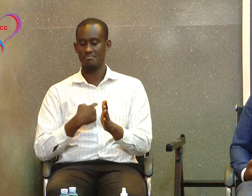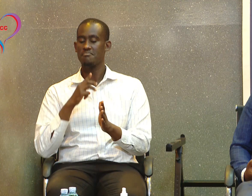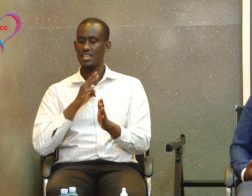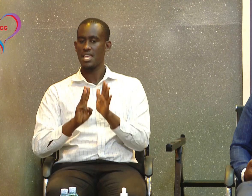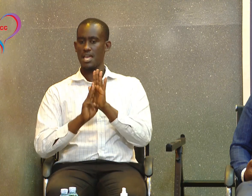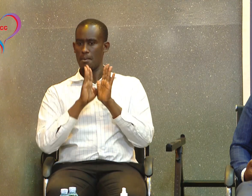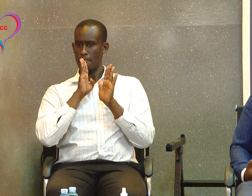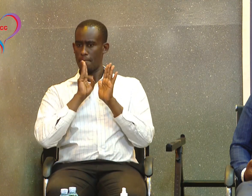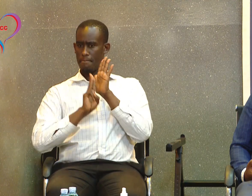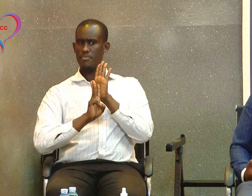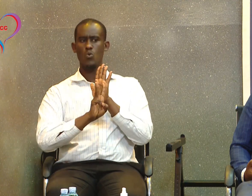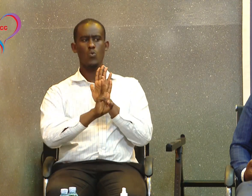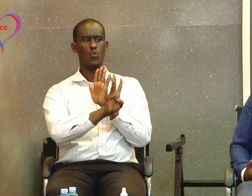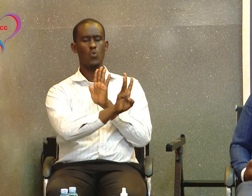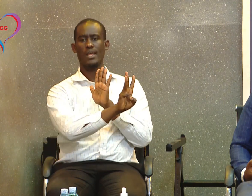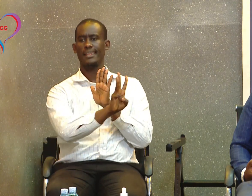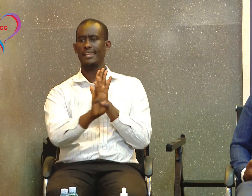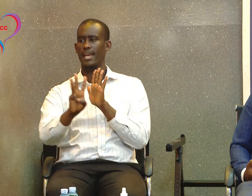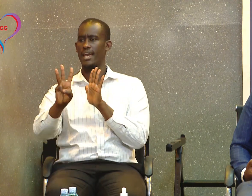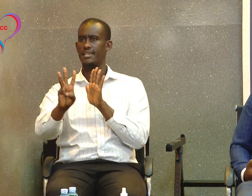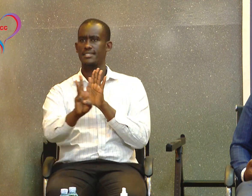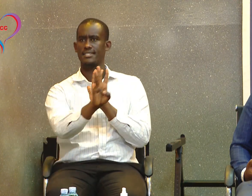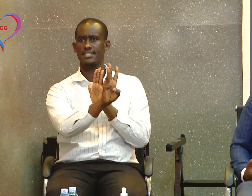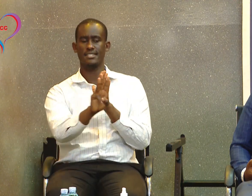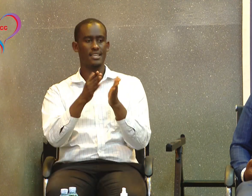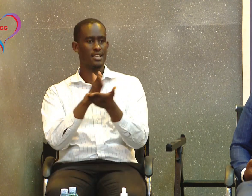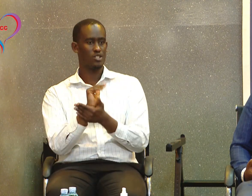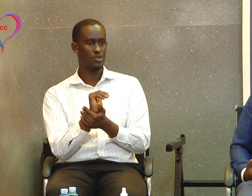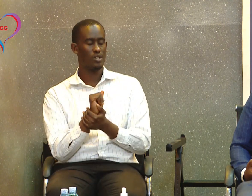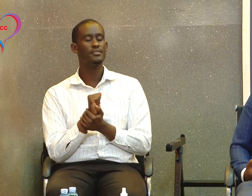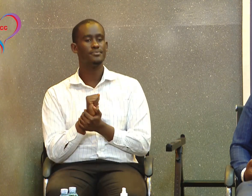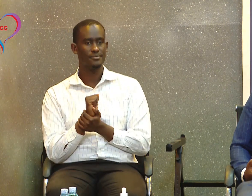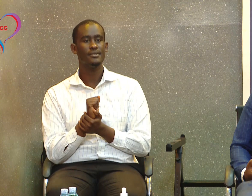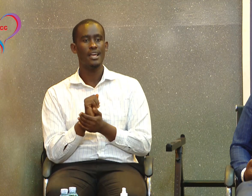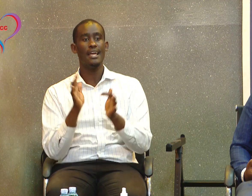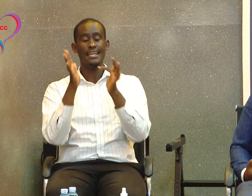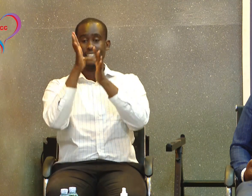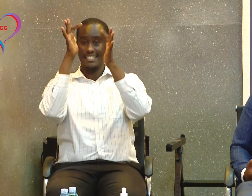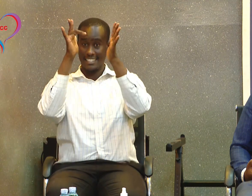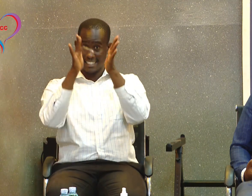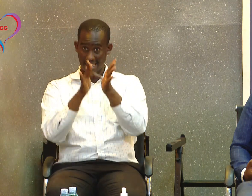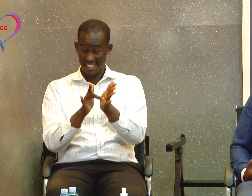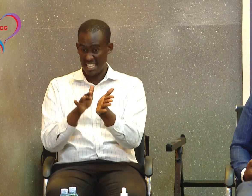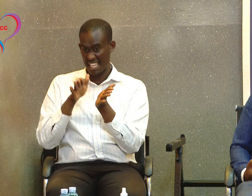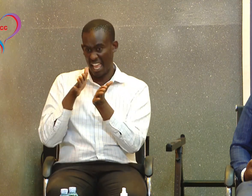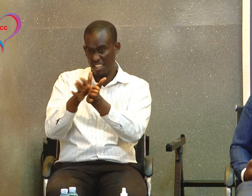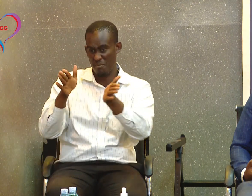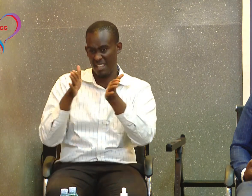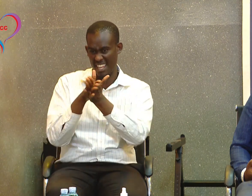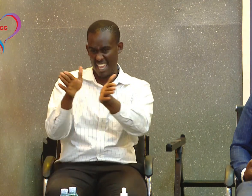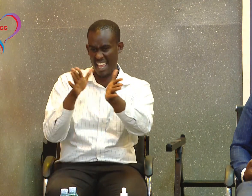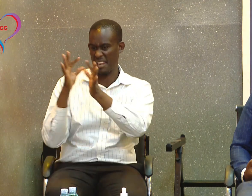nze nsobola okubeera omujulirwa owa mazima. And he continues to exclude Herod. Ayongera